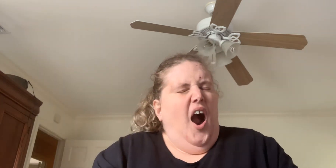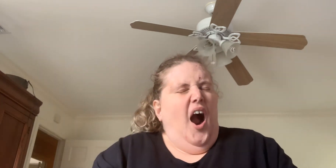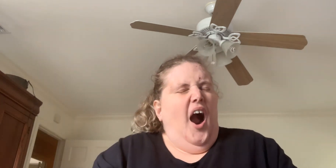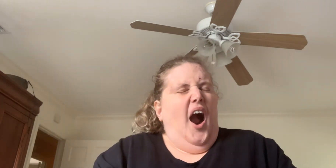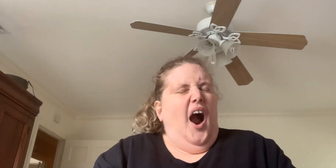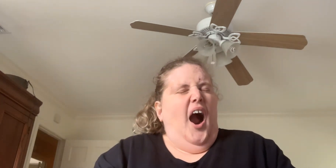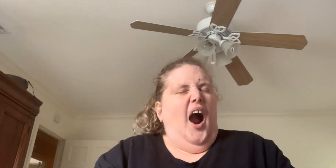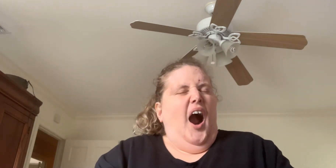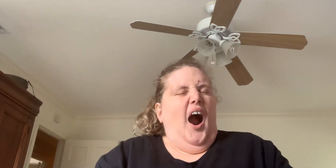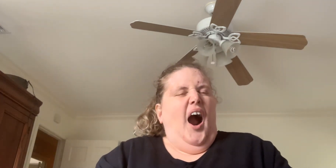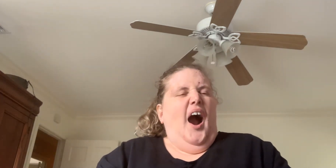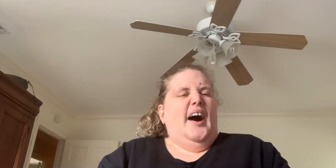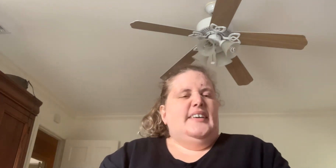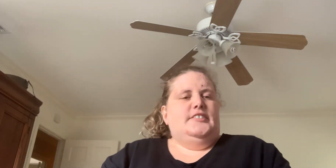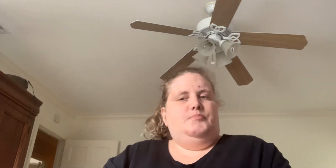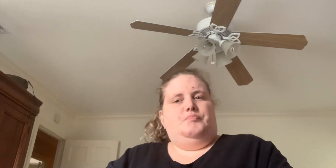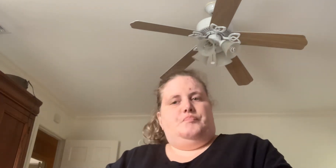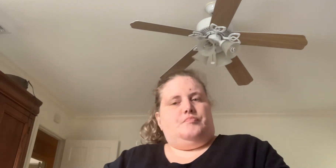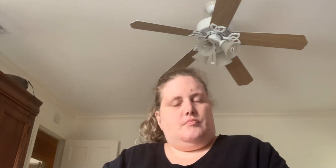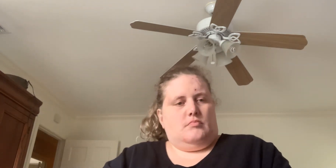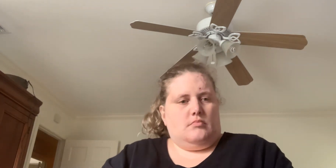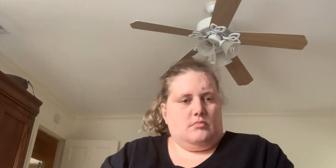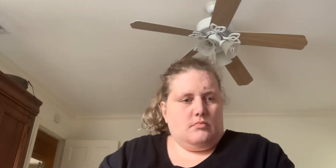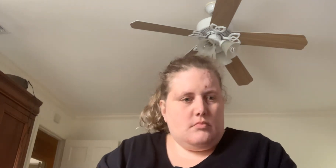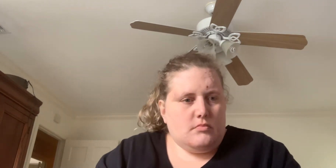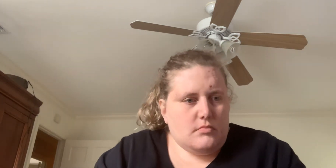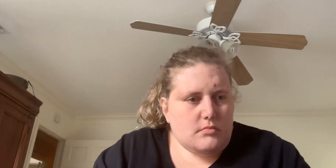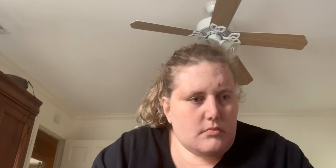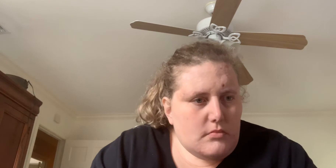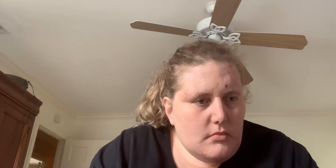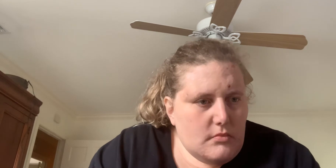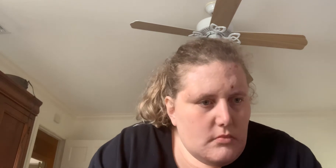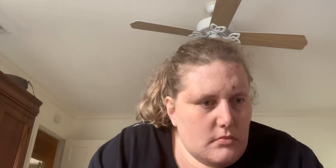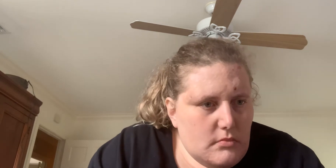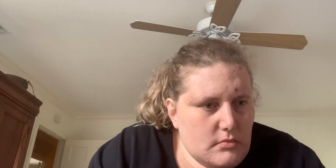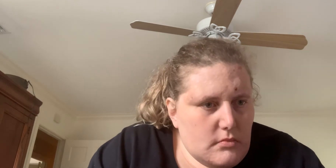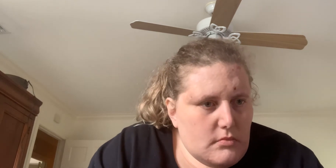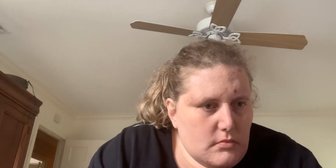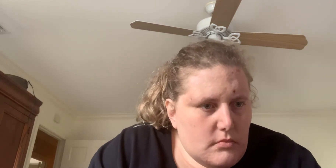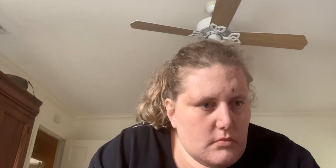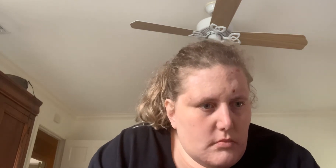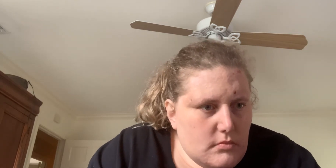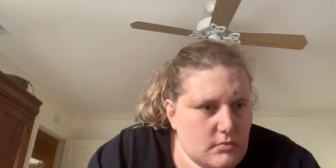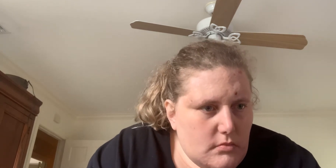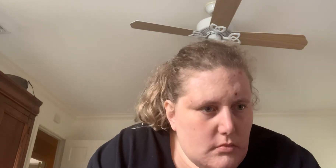how many moles of